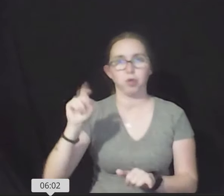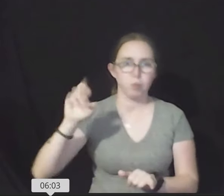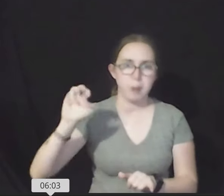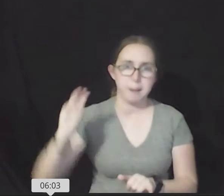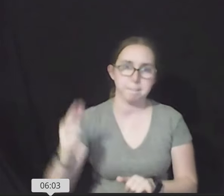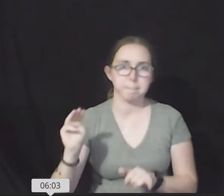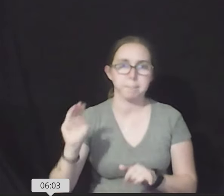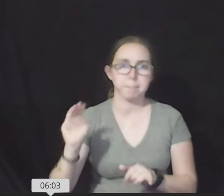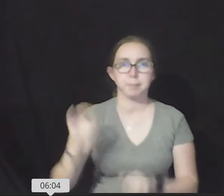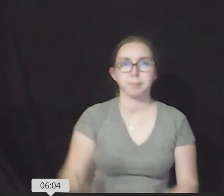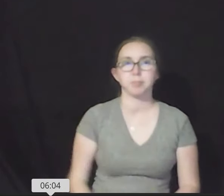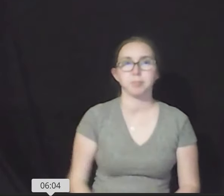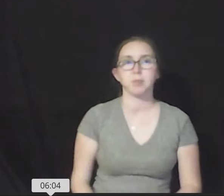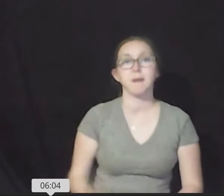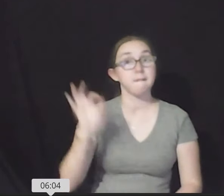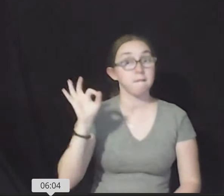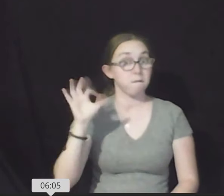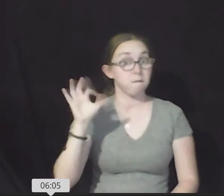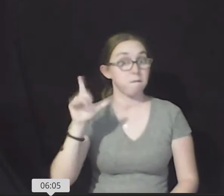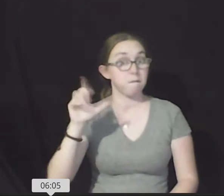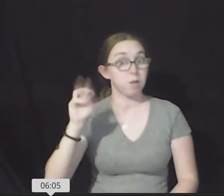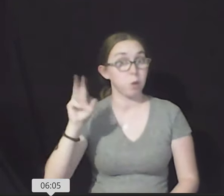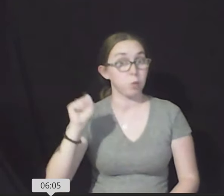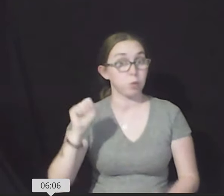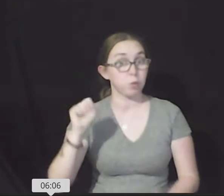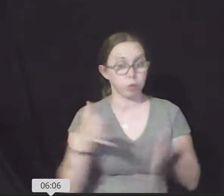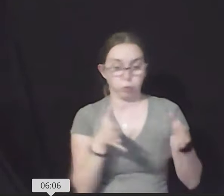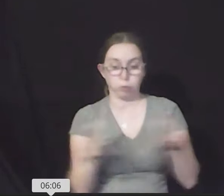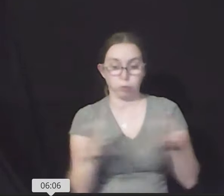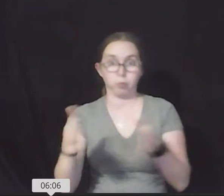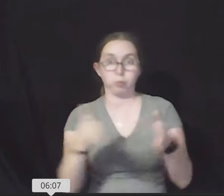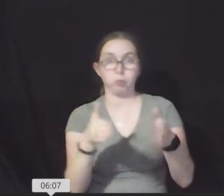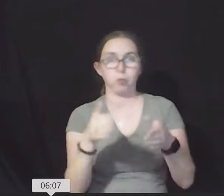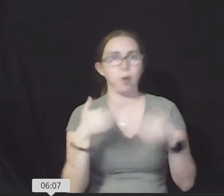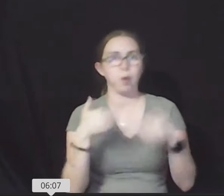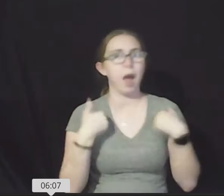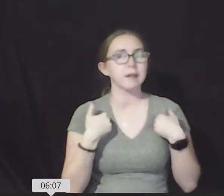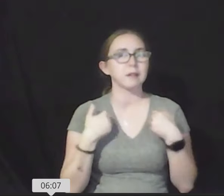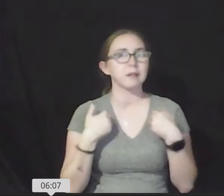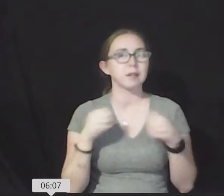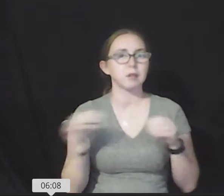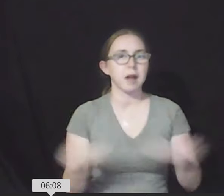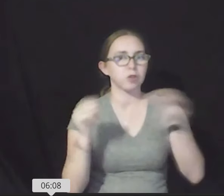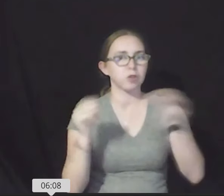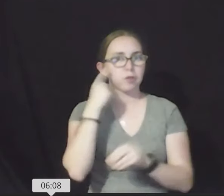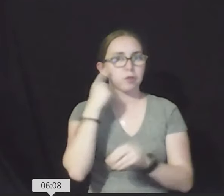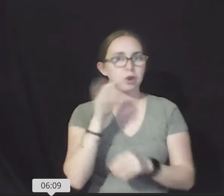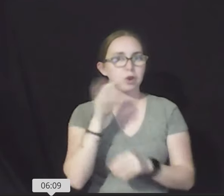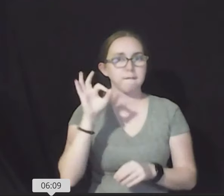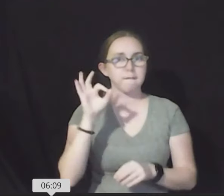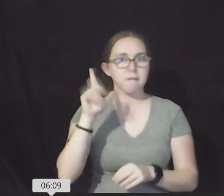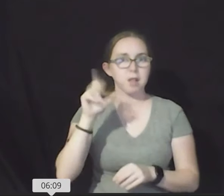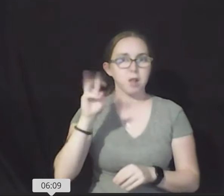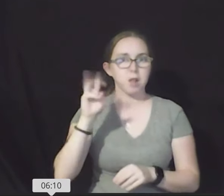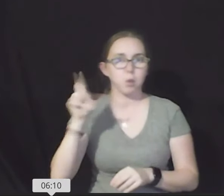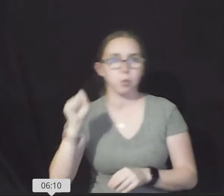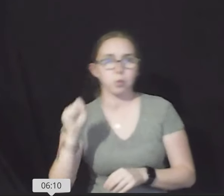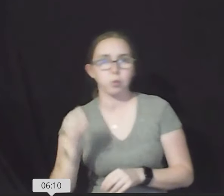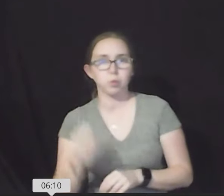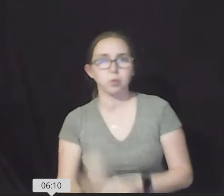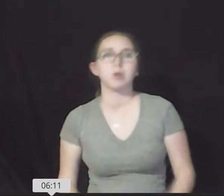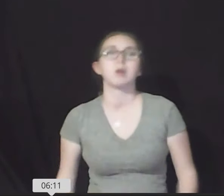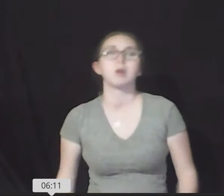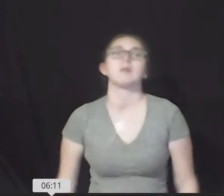Flows. Agree with flows? All right, let's do flows. Who has an action we could use for flows here in a minute?